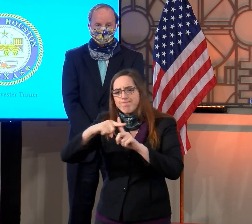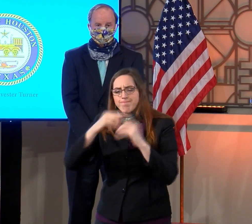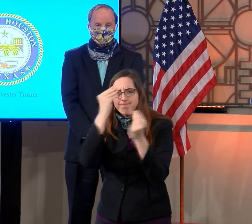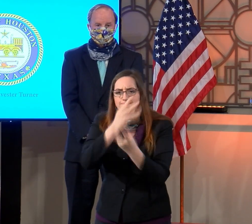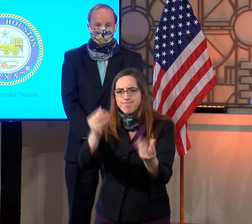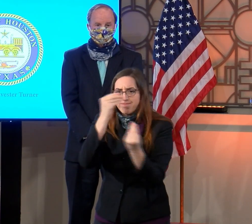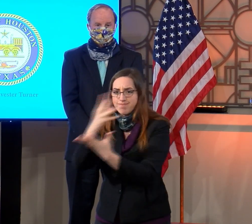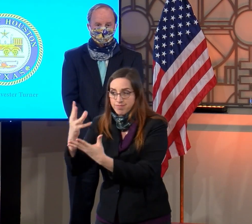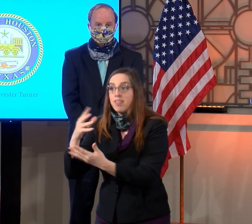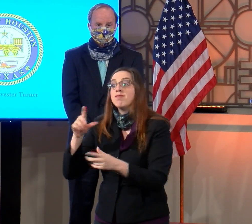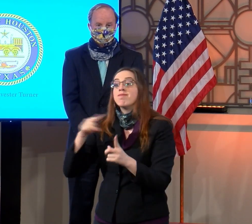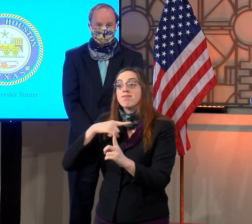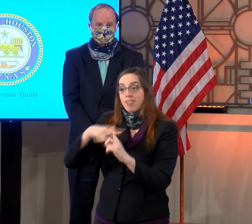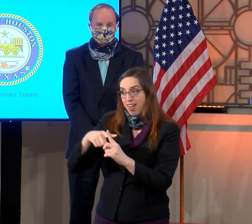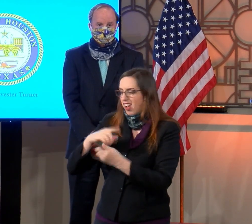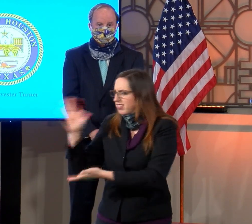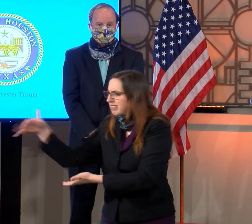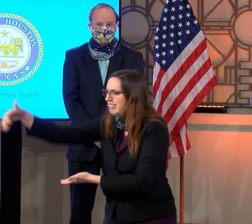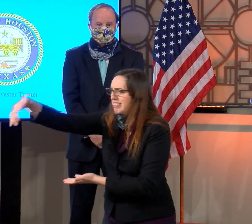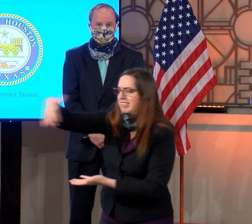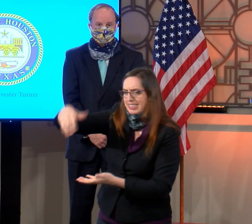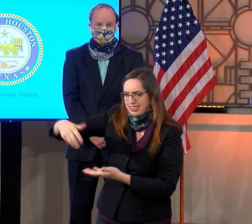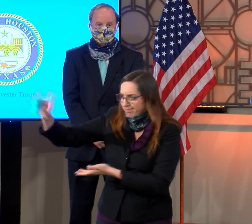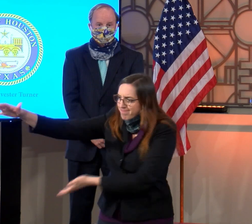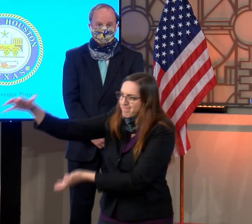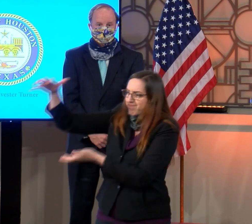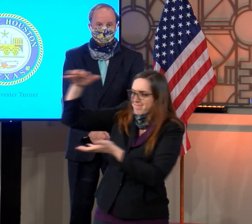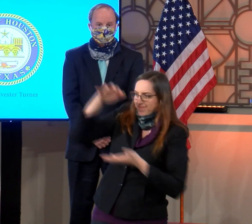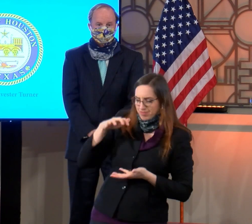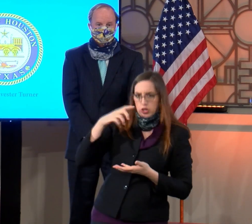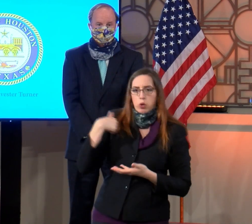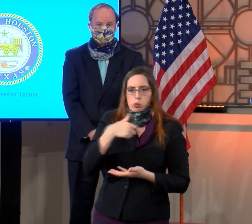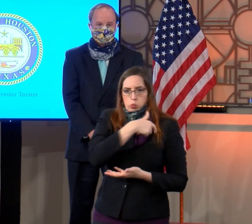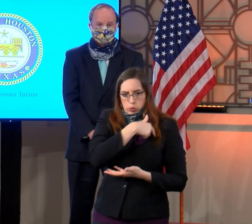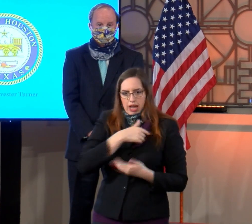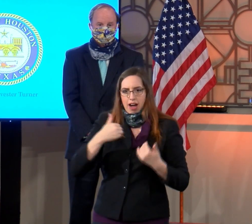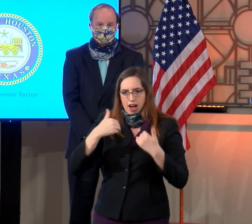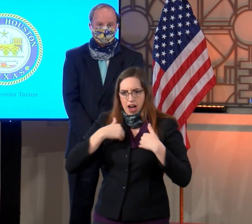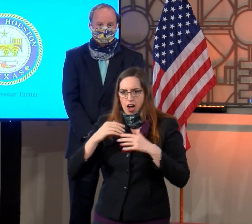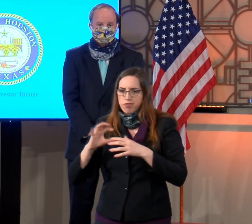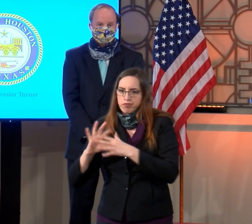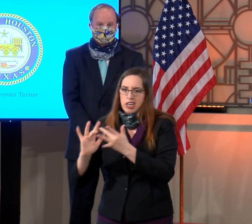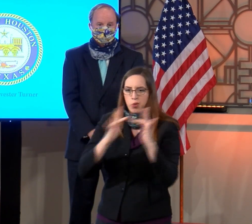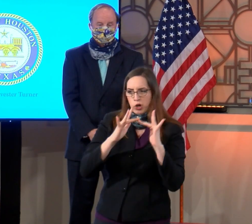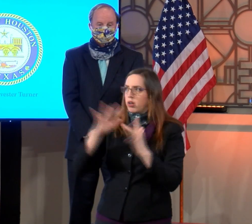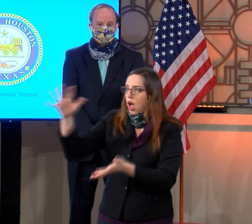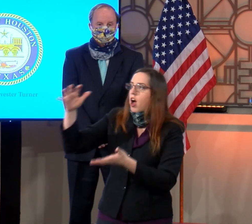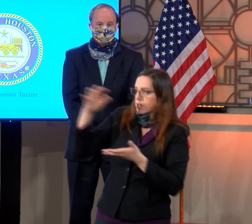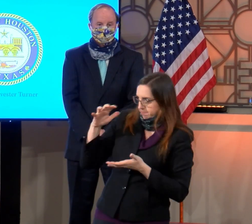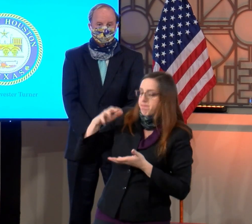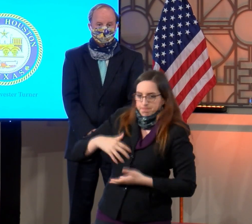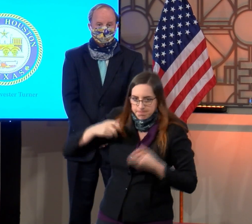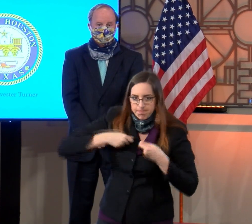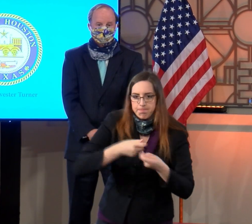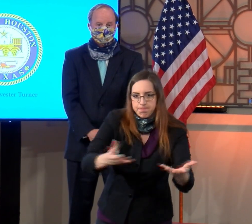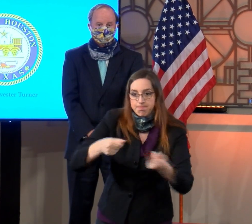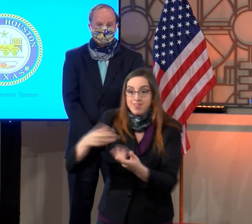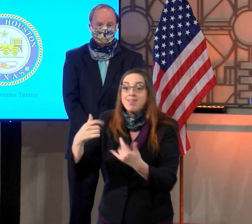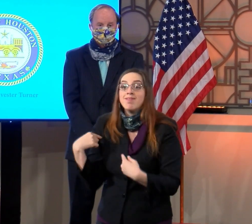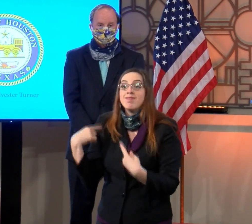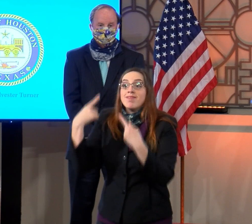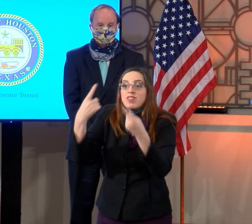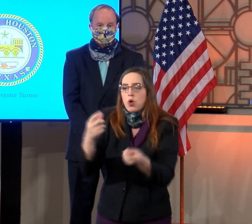the Bush-China Foundation is distributing these supplies through our Coronavirus Action Network. As of today, we've given close